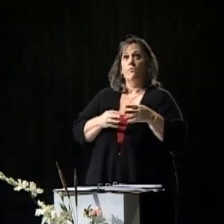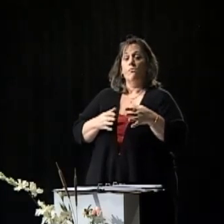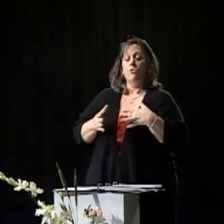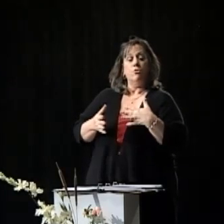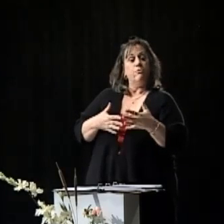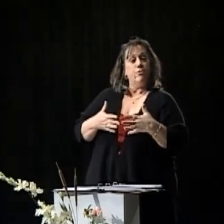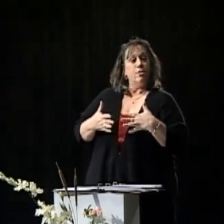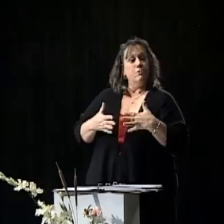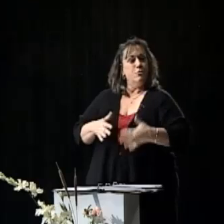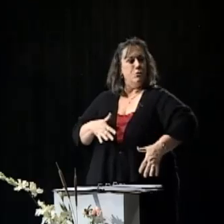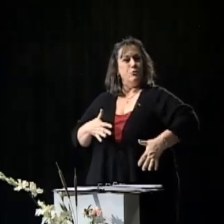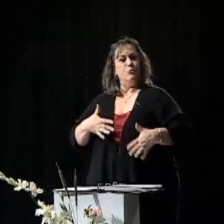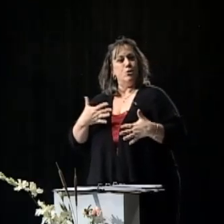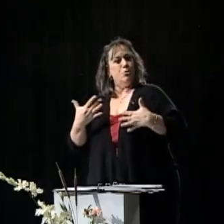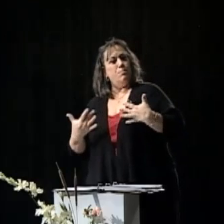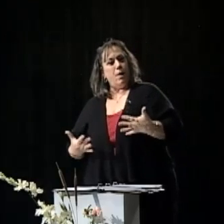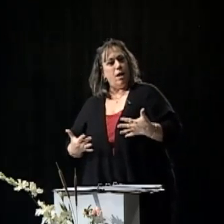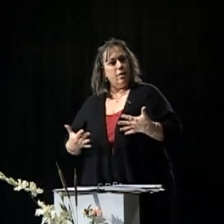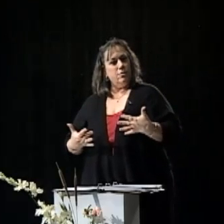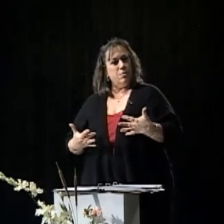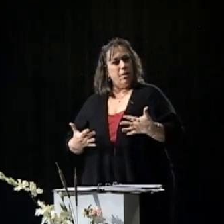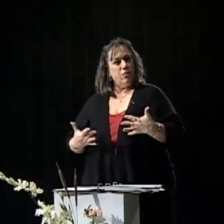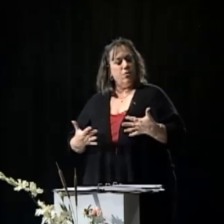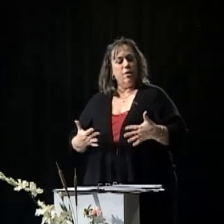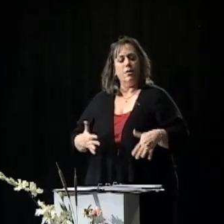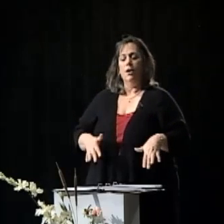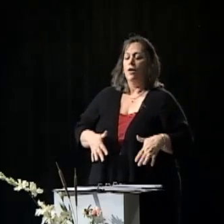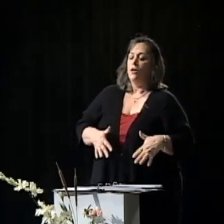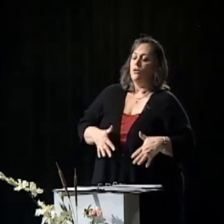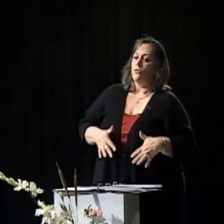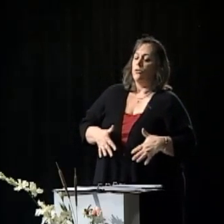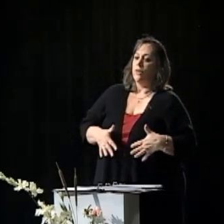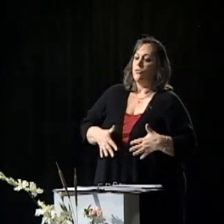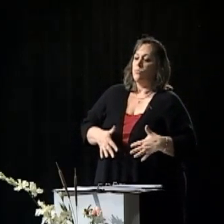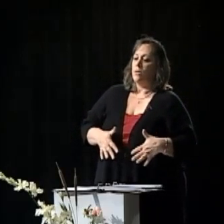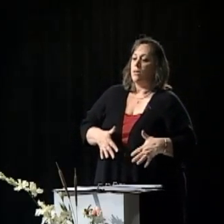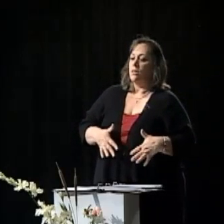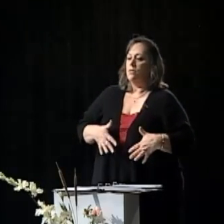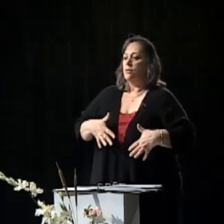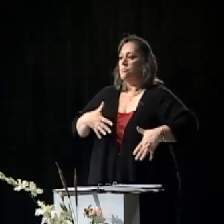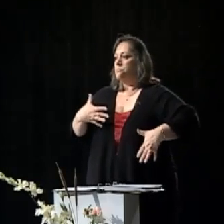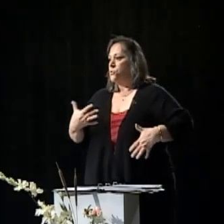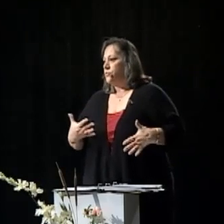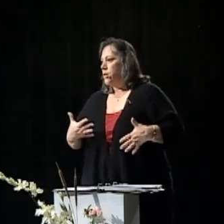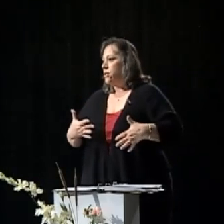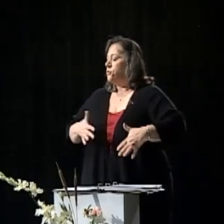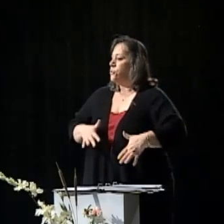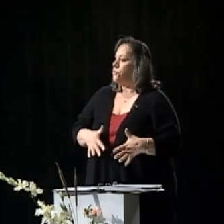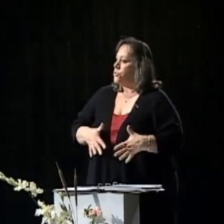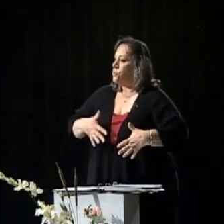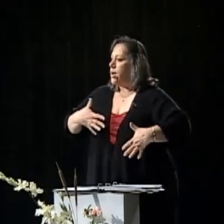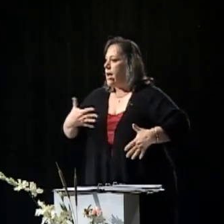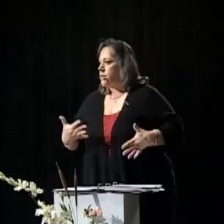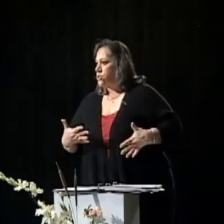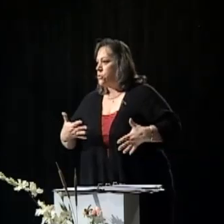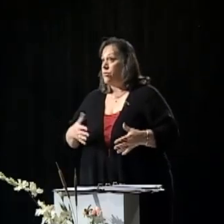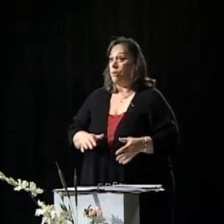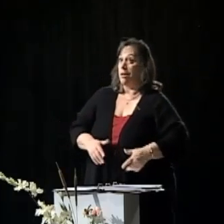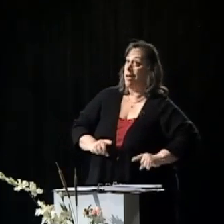you can fill in, you know, using your body is the best thing. You're going to be moving, you're using your actions. If you're like, hey,